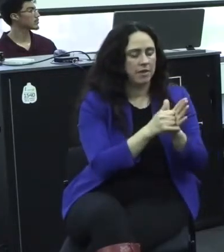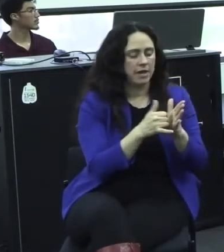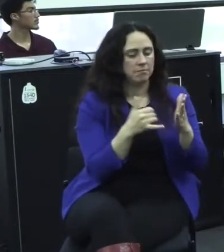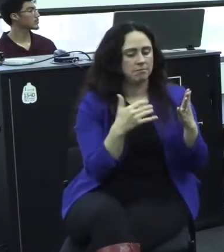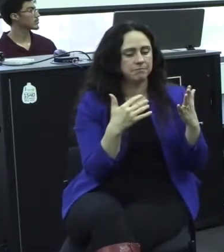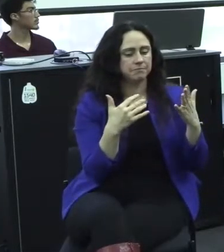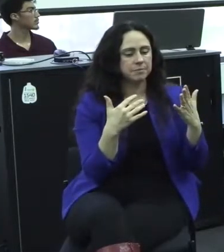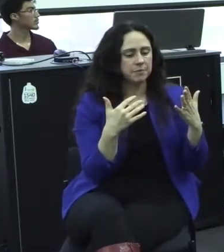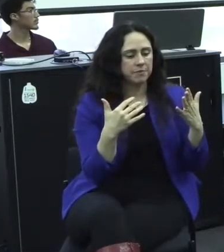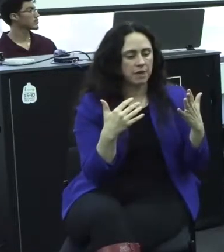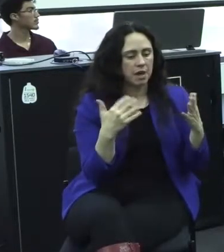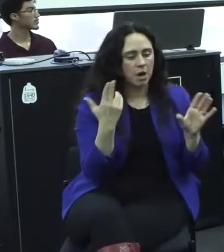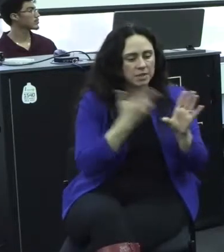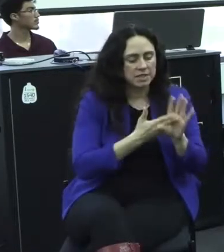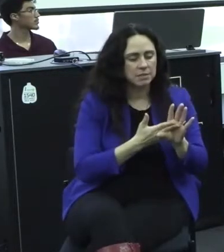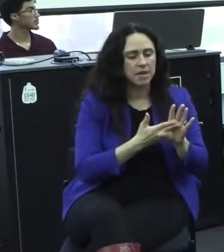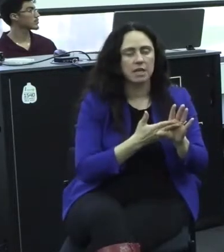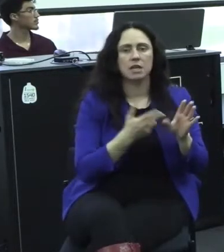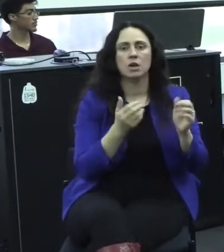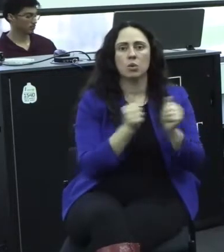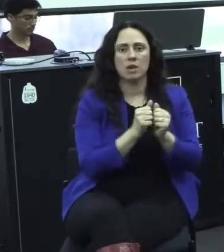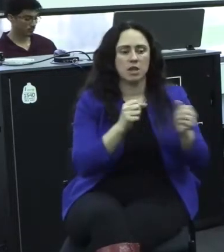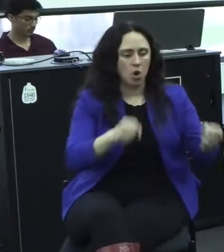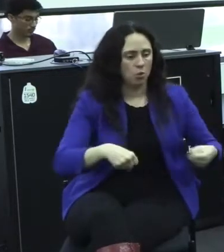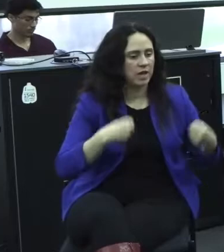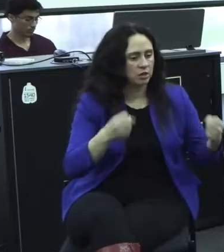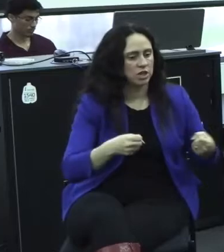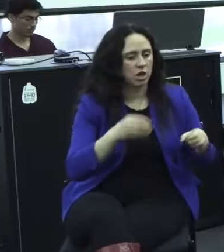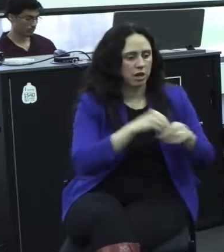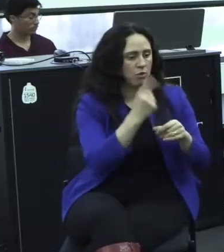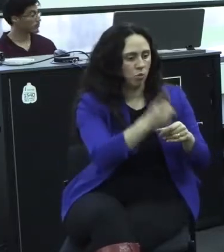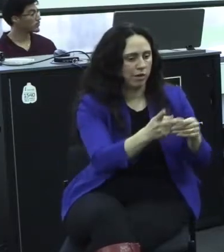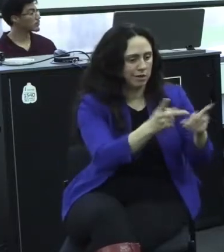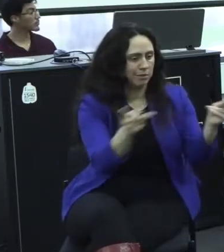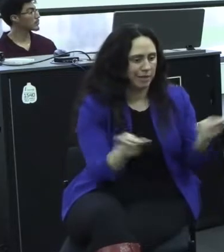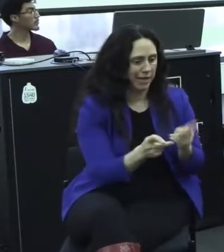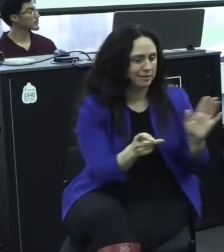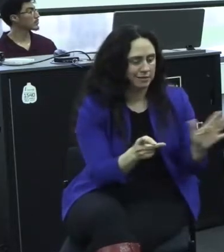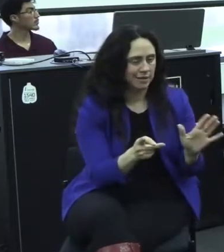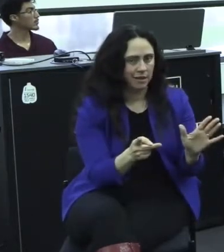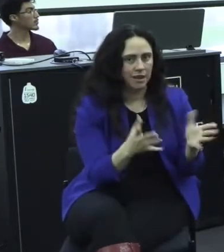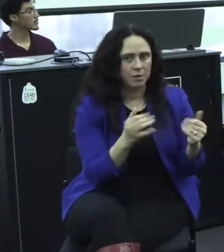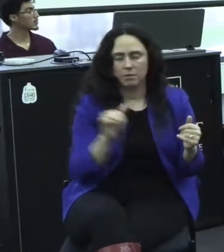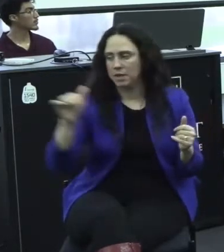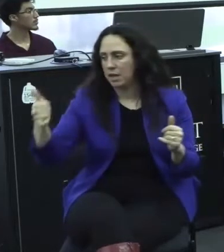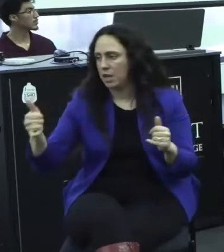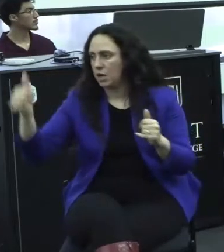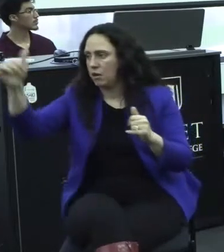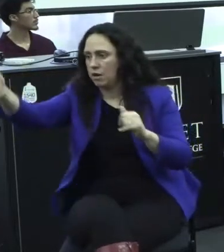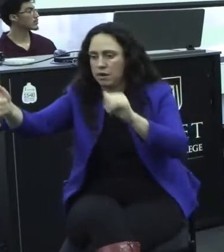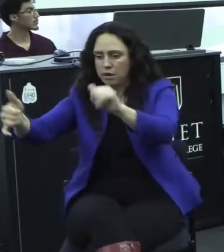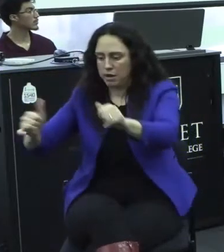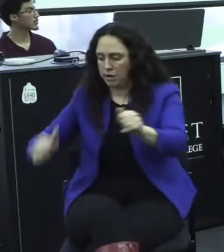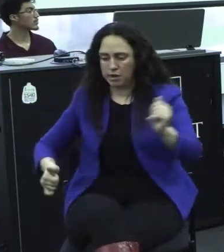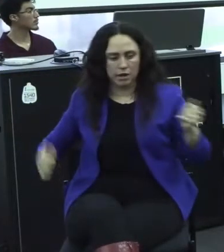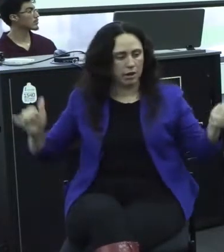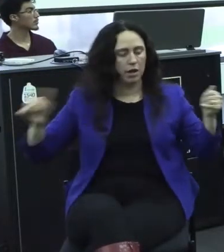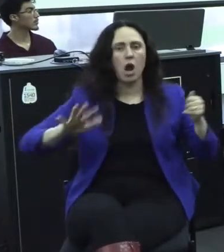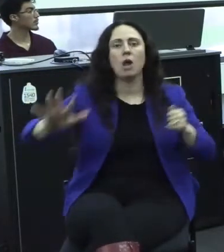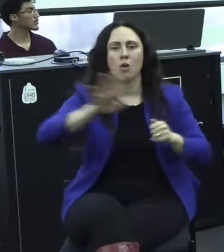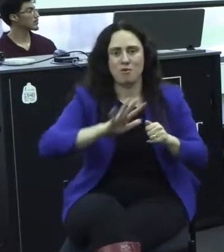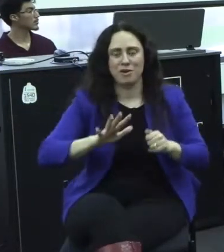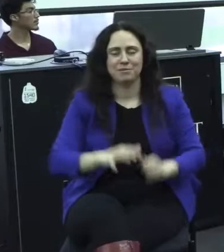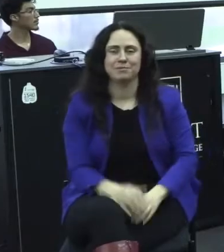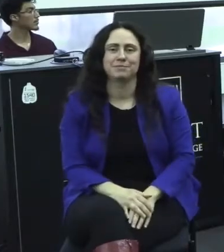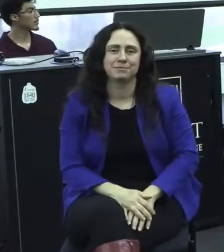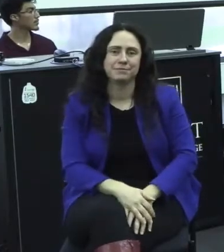are participating via wheelchair in one corral, right? They want to be located throughout the space.